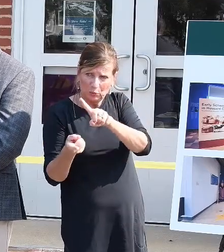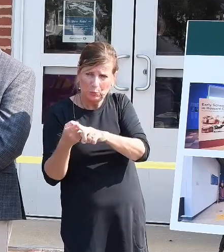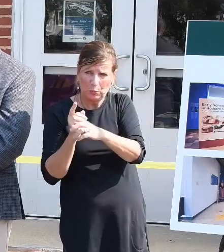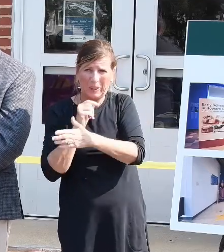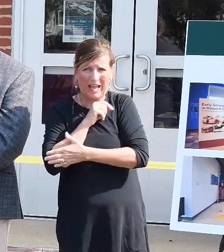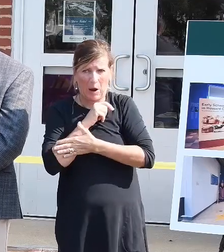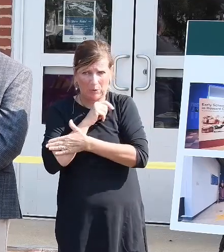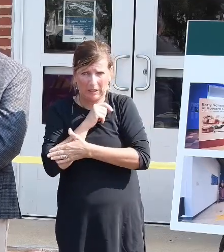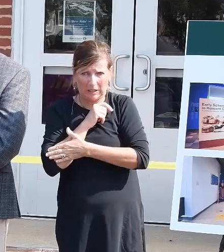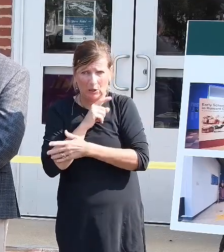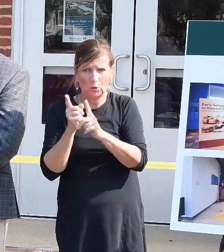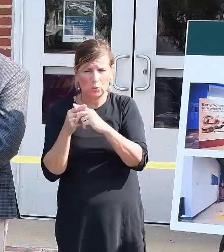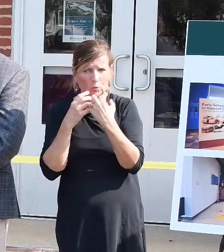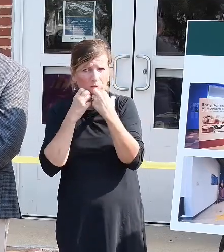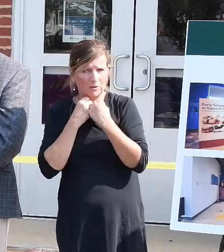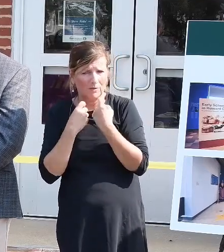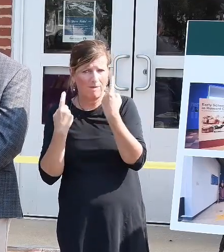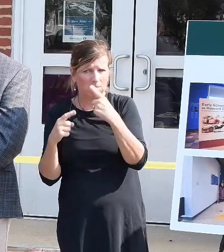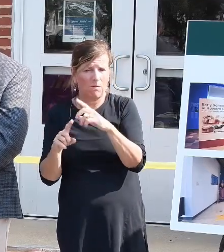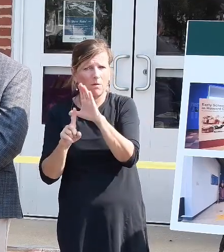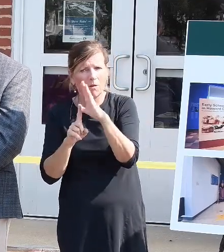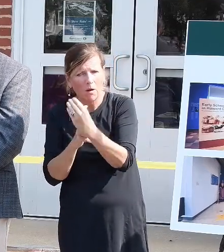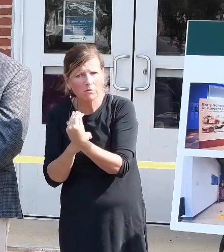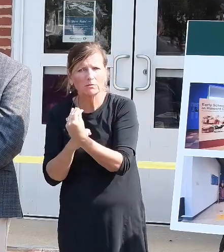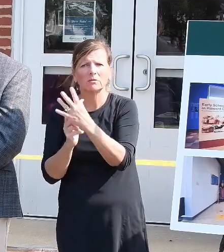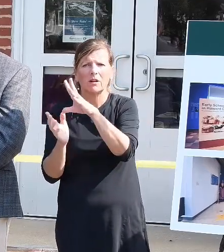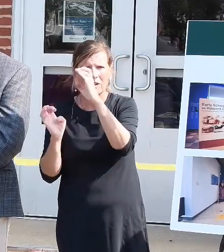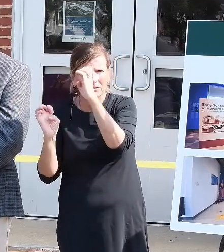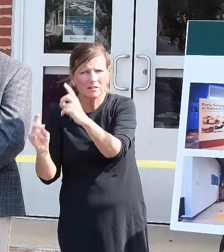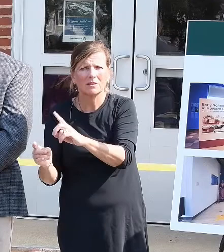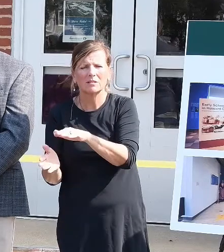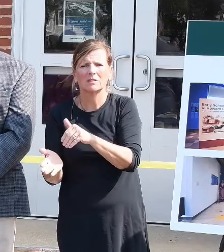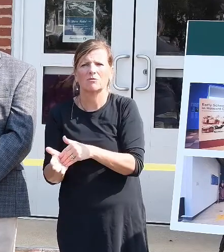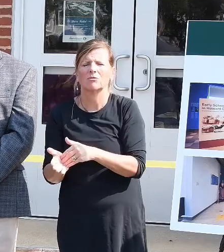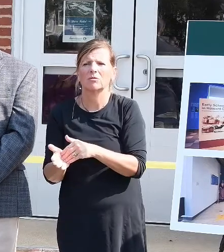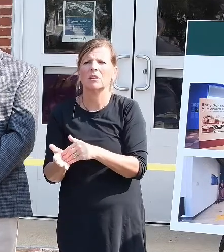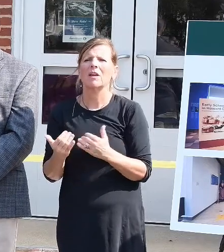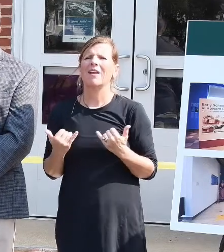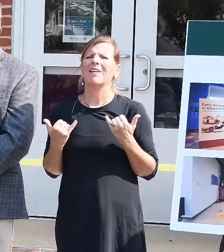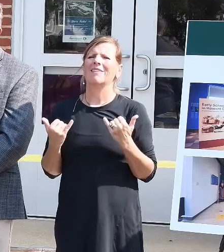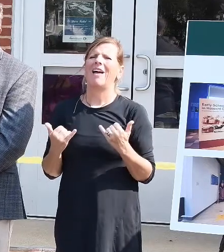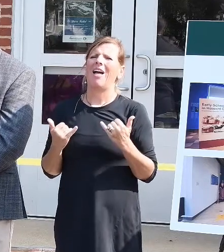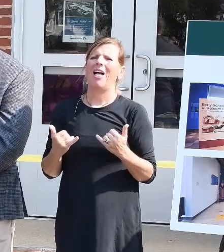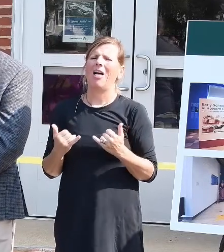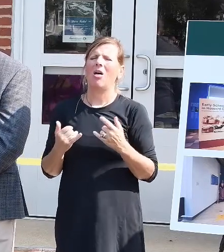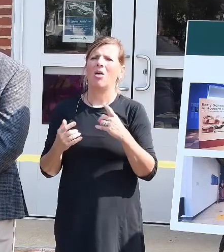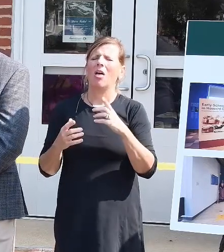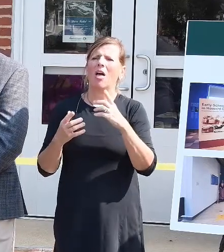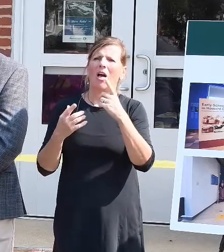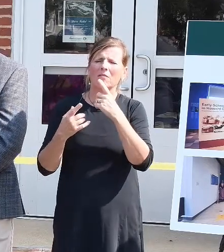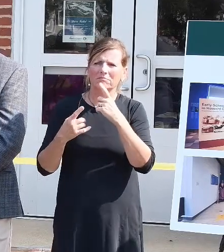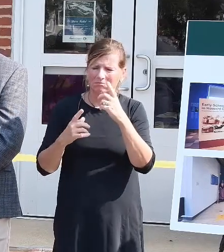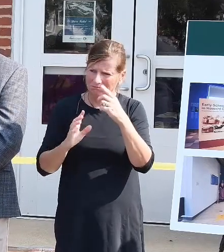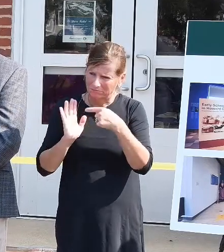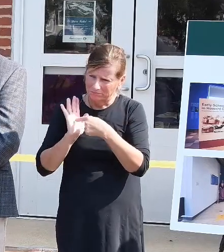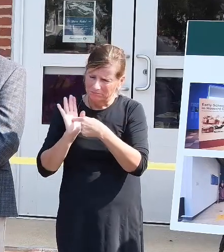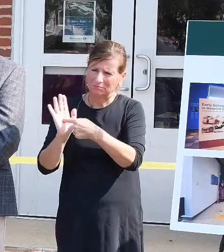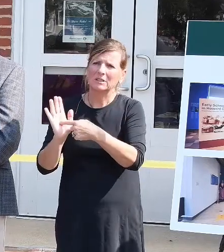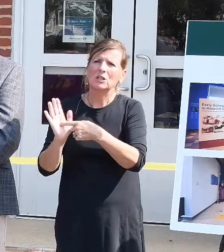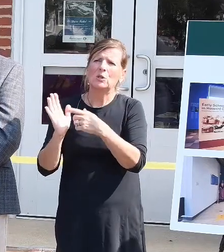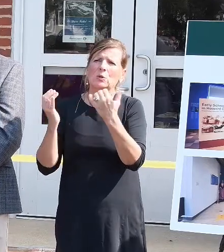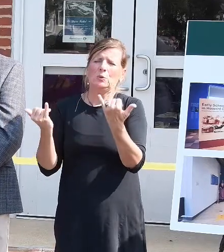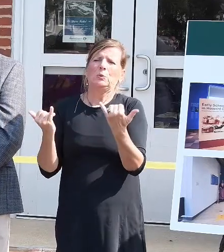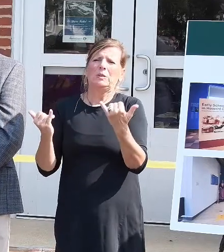county to be preserved as a cultural and education center. Now, therefore, be it resolved on this 19th day of